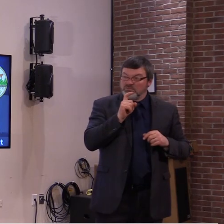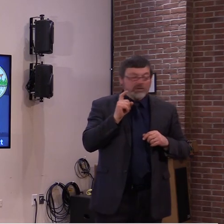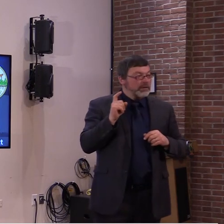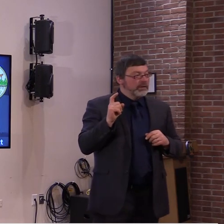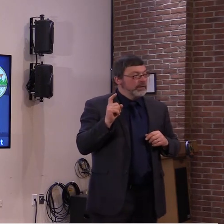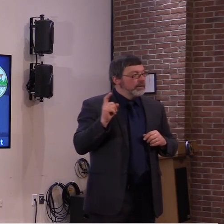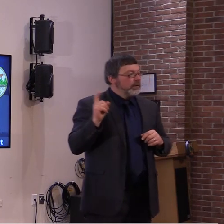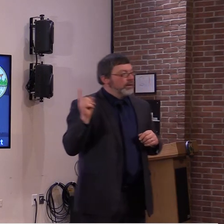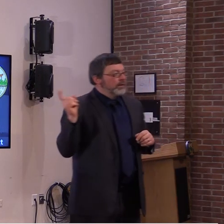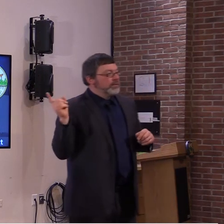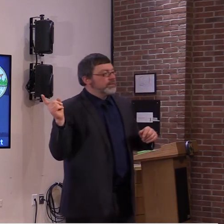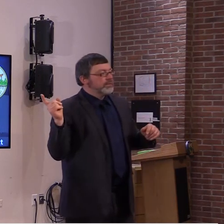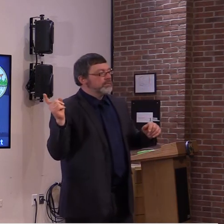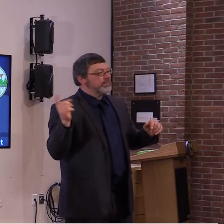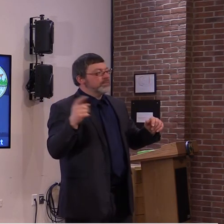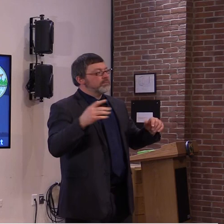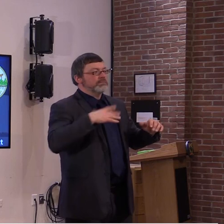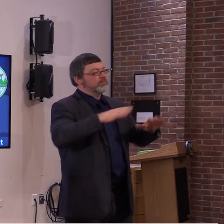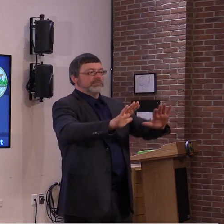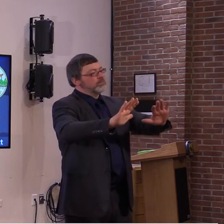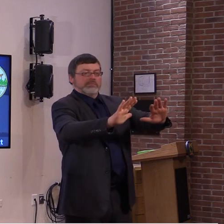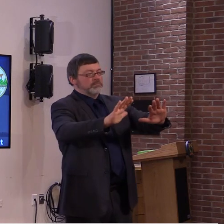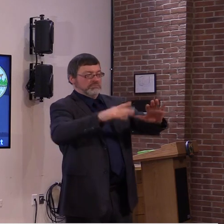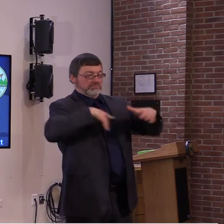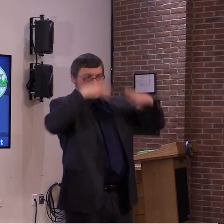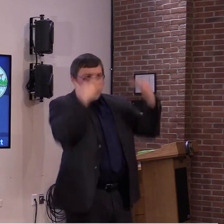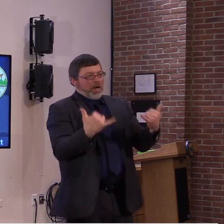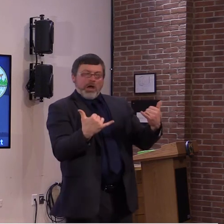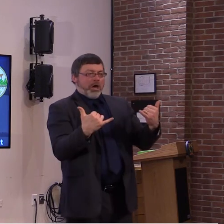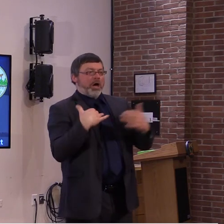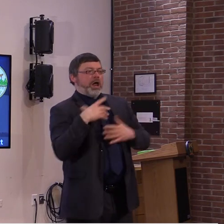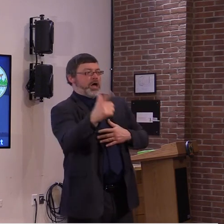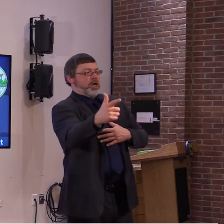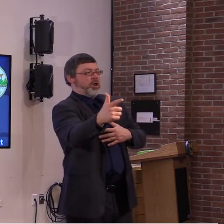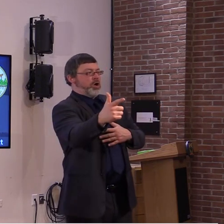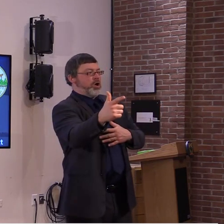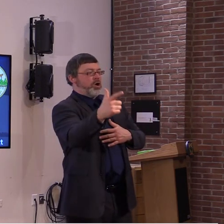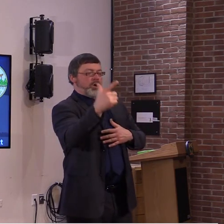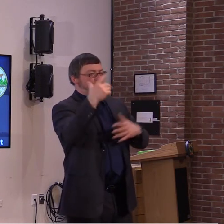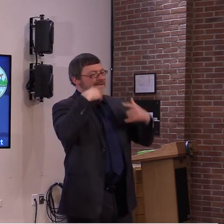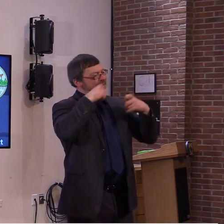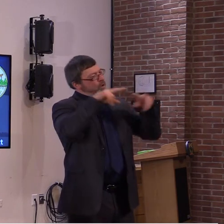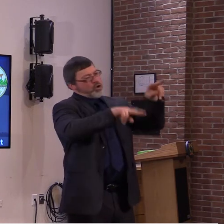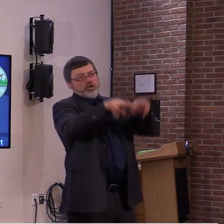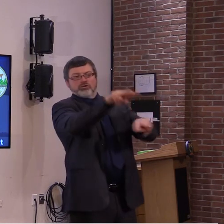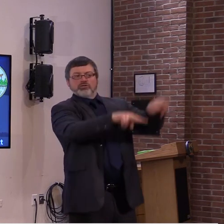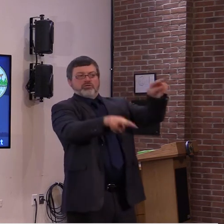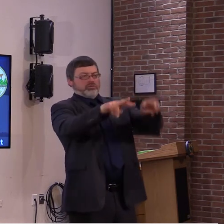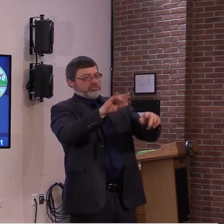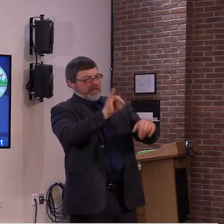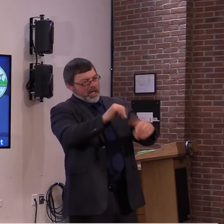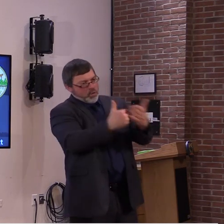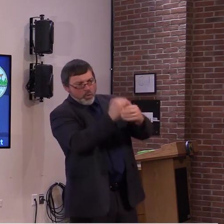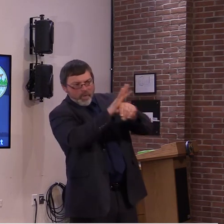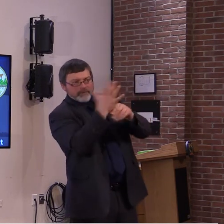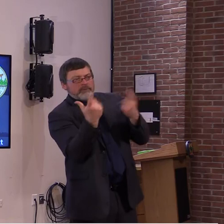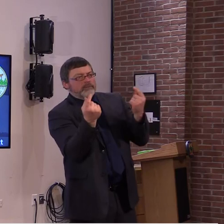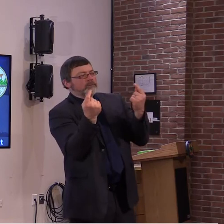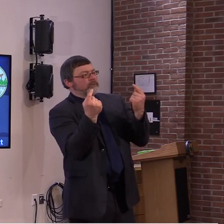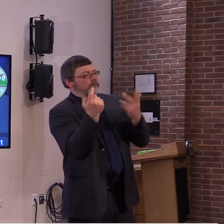and seeing how prevalent that is and what this new strain actually does